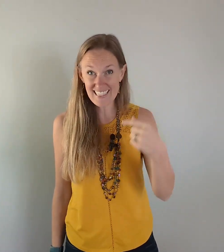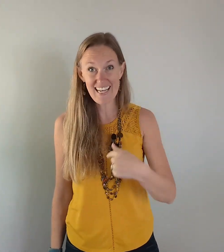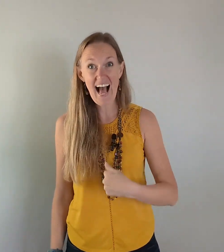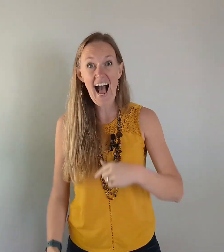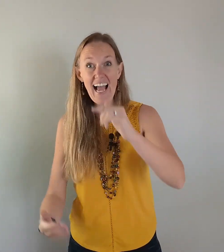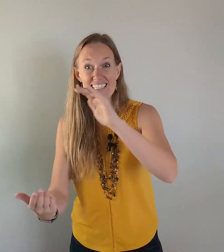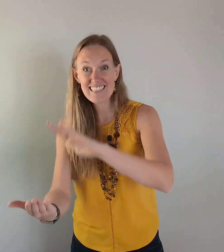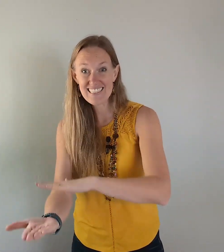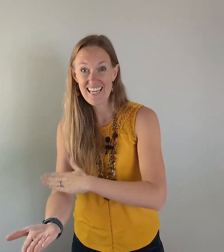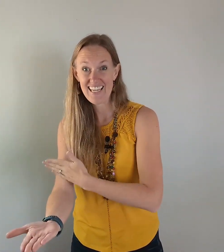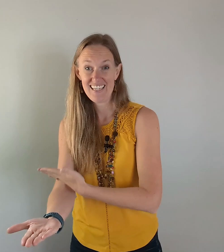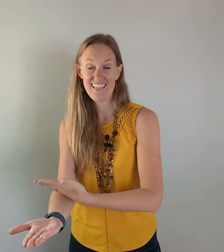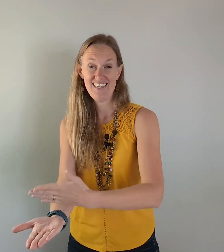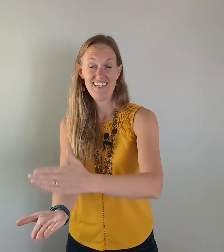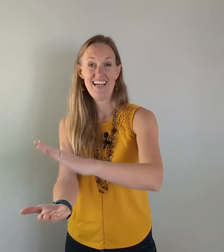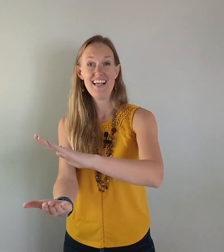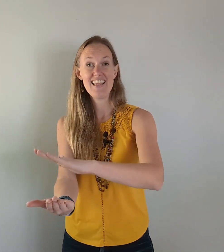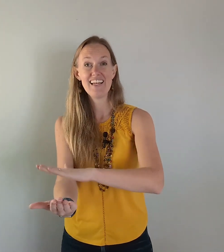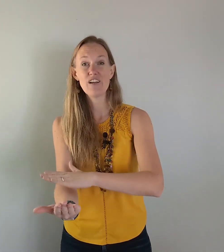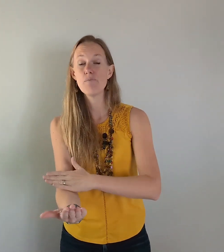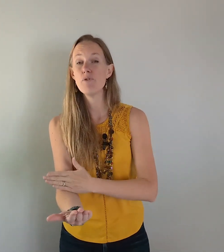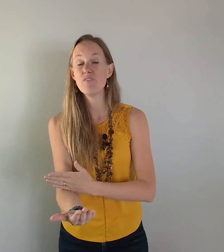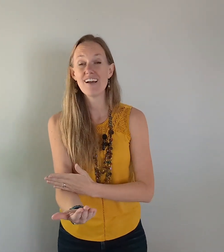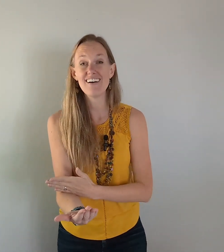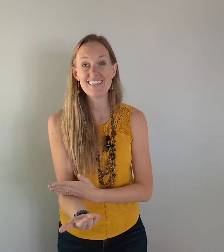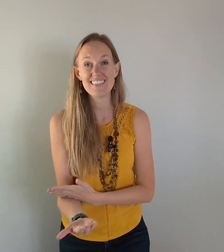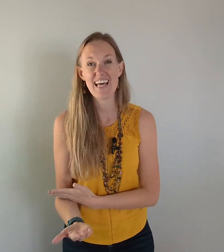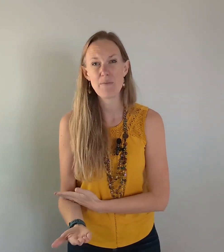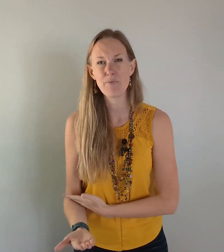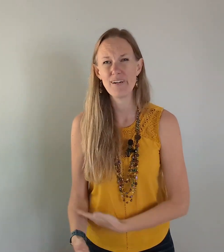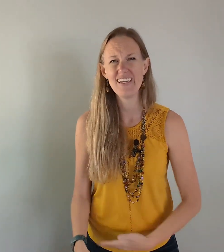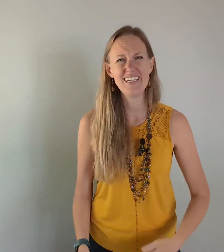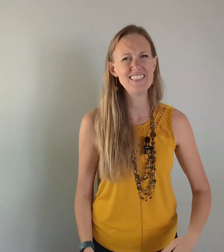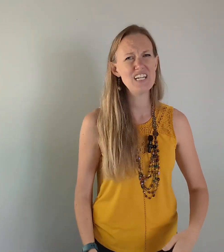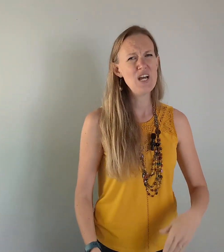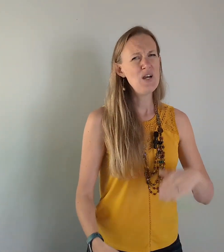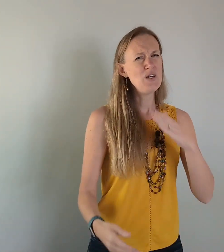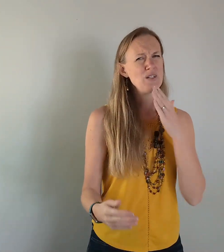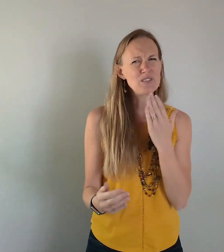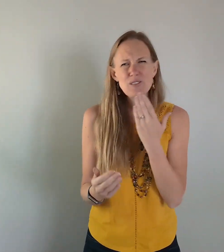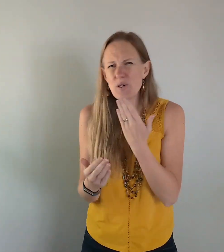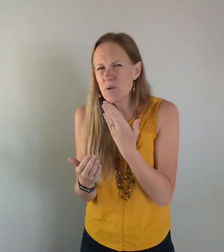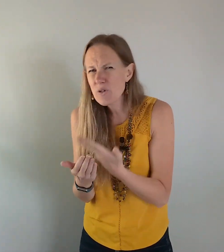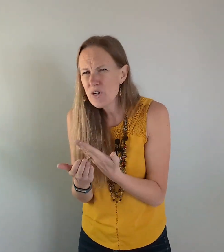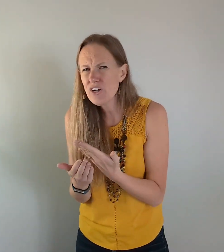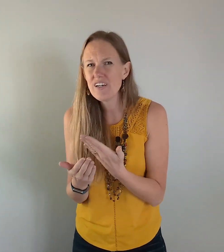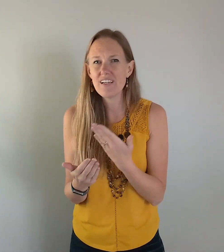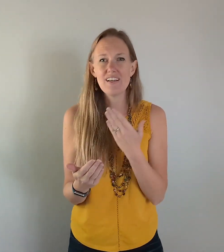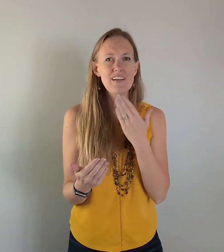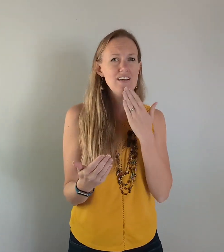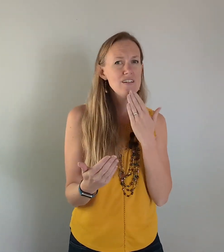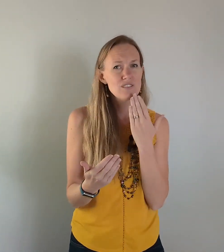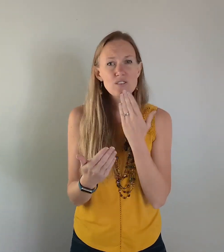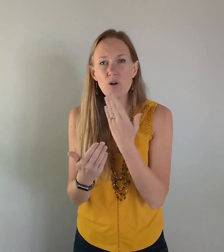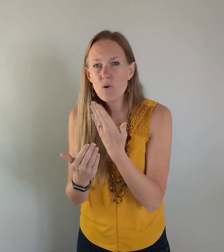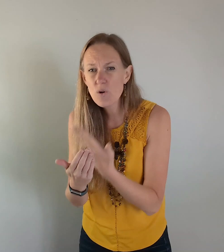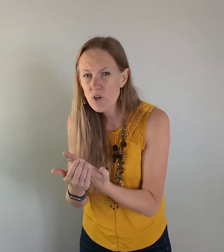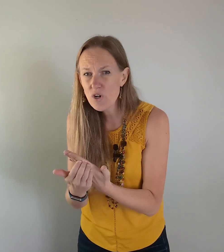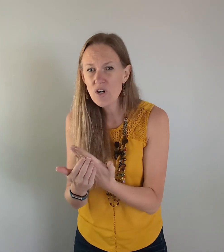reason I sing. And then moving on to that bridge. So good. So